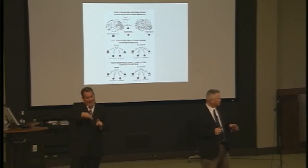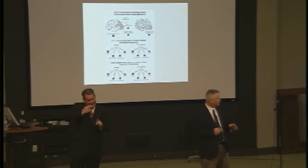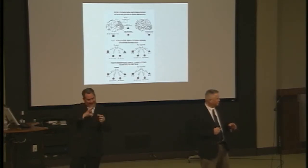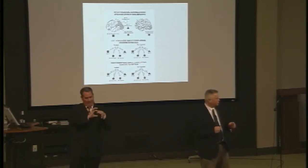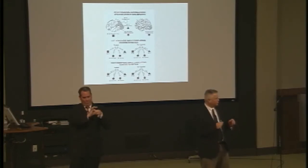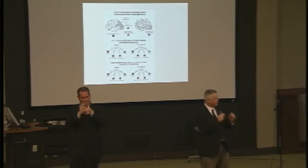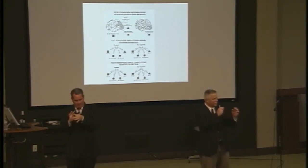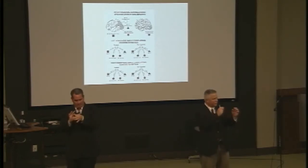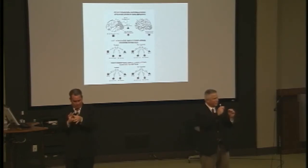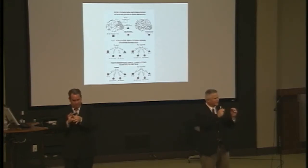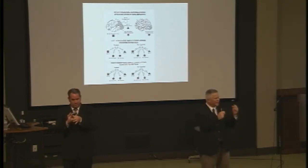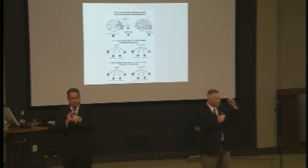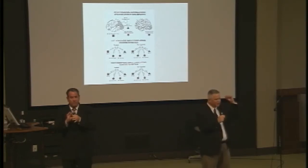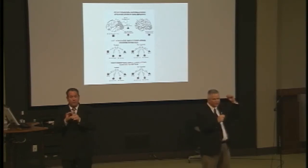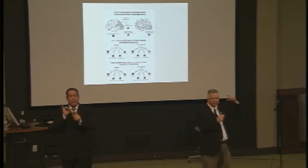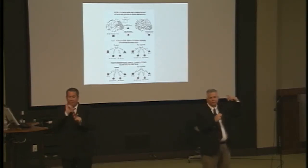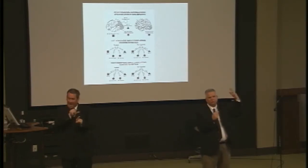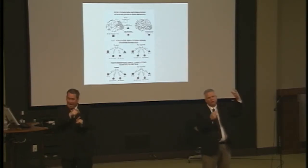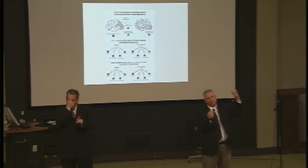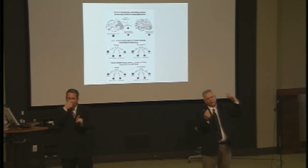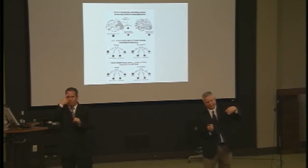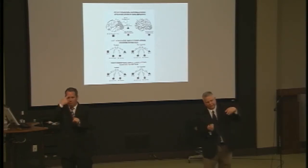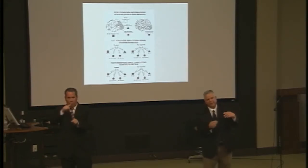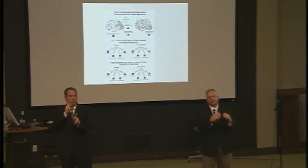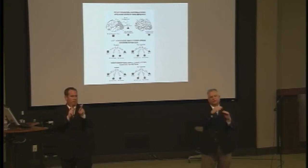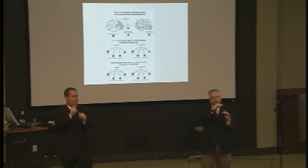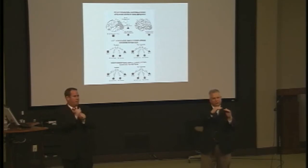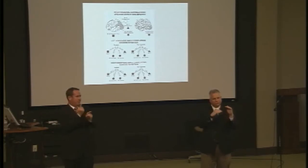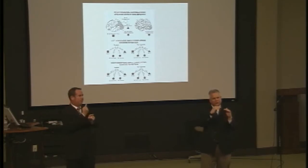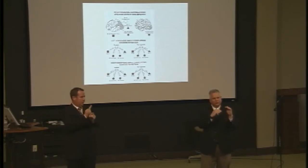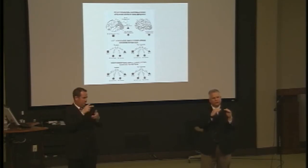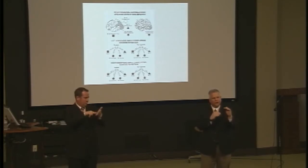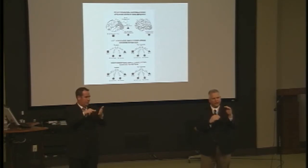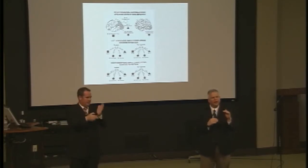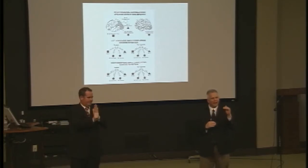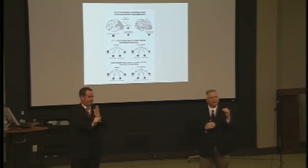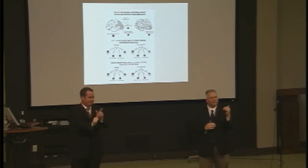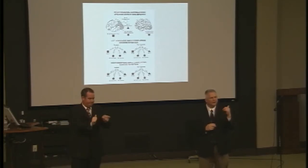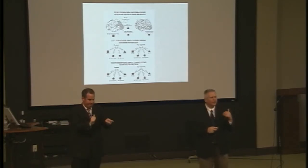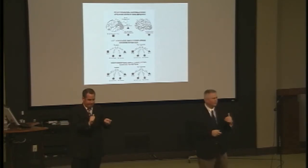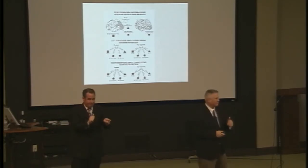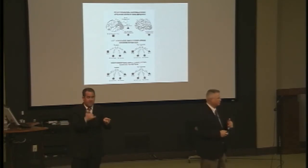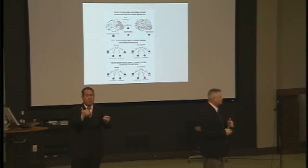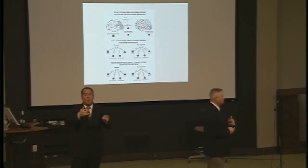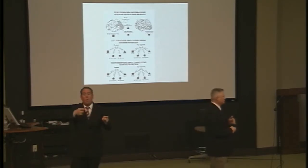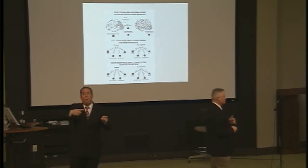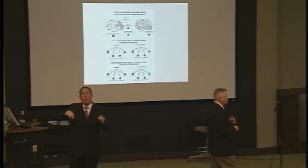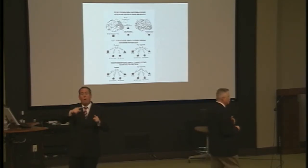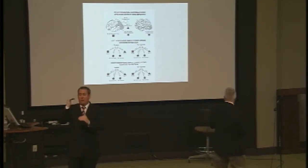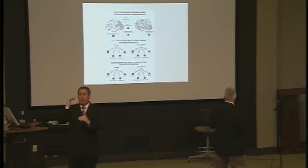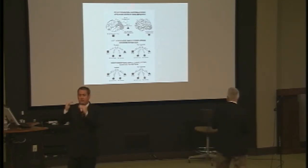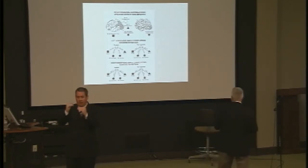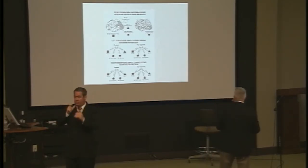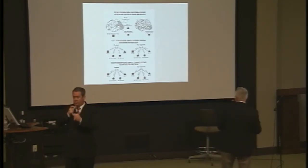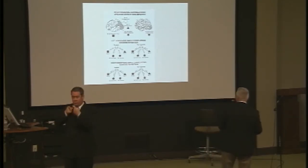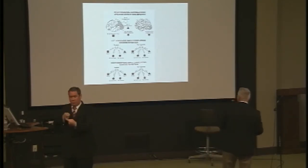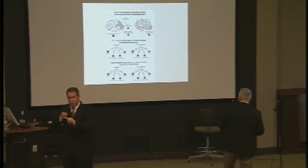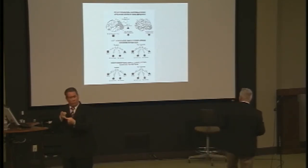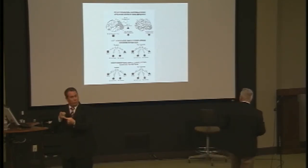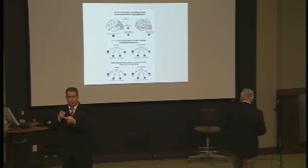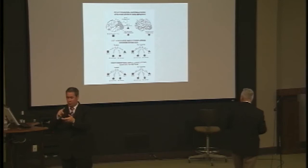adults. So it's not just that there was more or less activation, but these regions were not hanging together, working